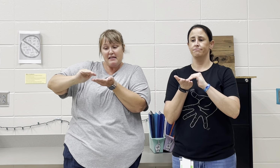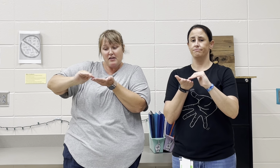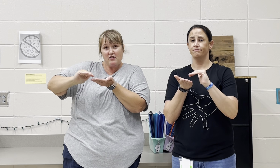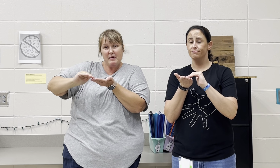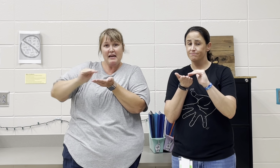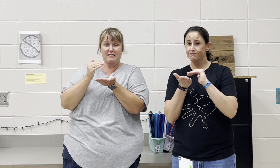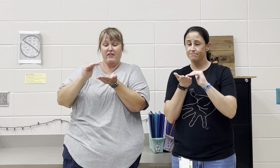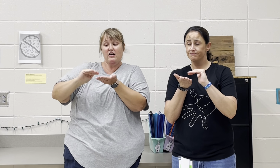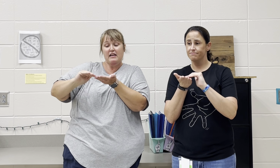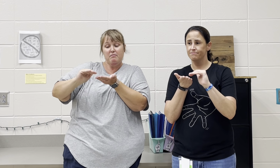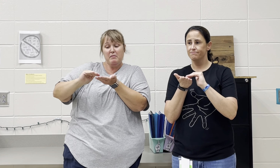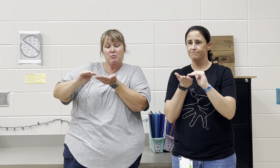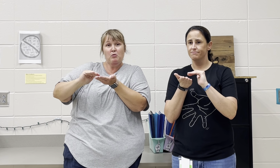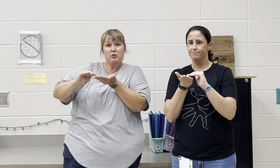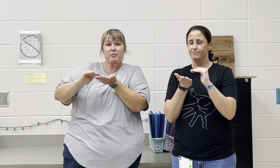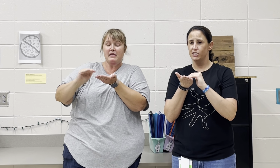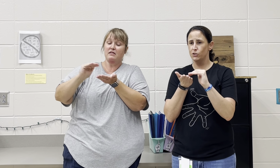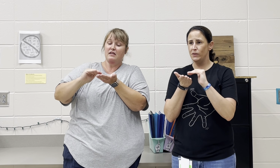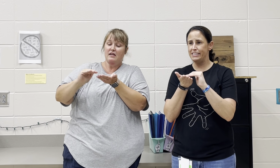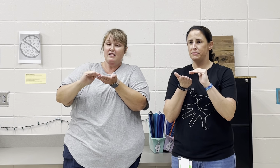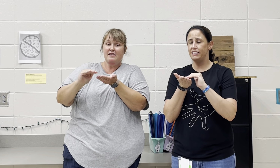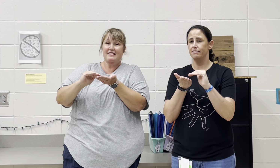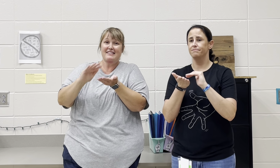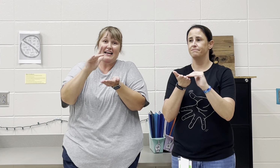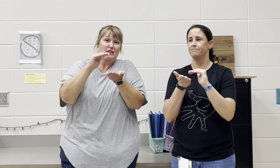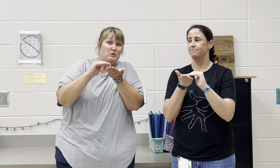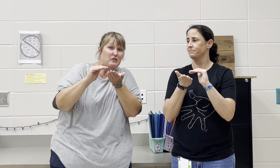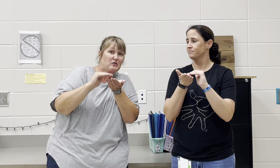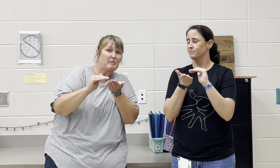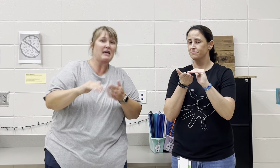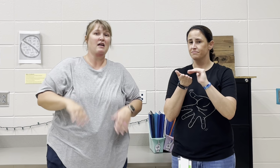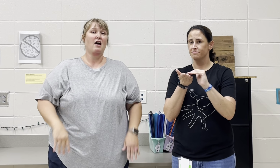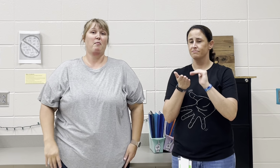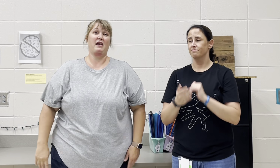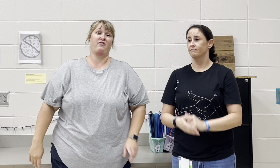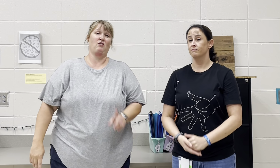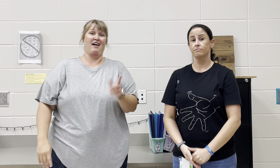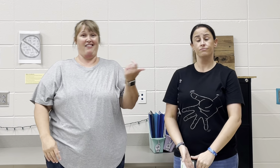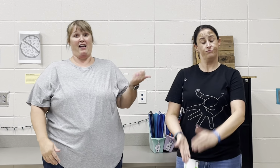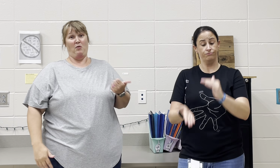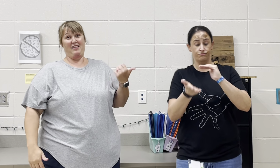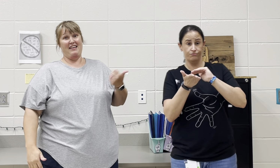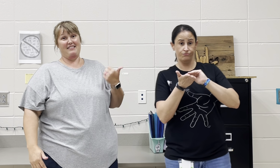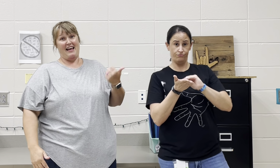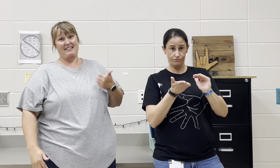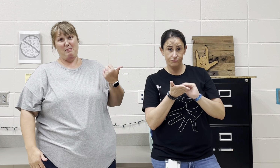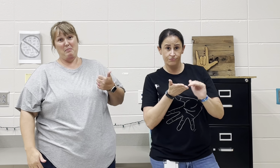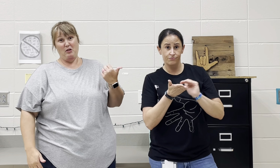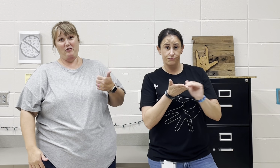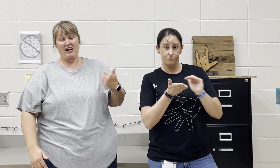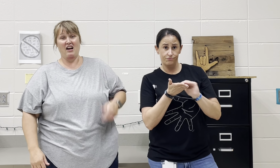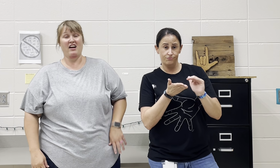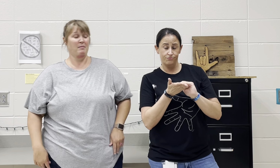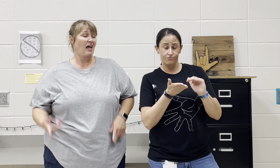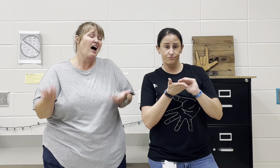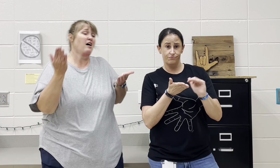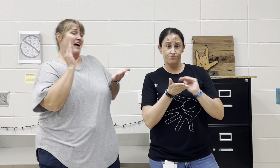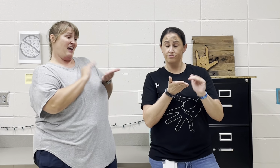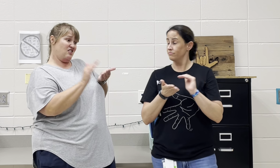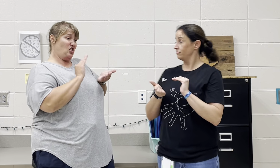excuse me. It's a very minimal movement. Squeeze me. This is like a, oh, excuse me. But if you got like one of these sassy people over here, you'd be like,